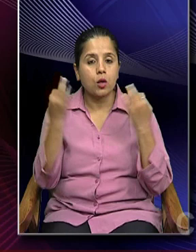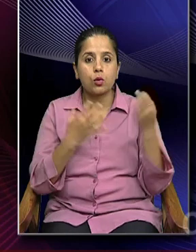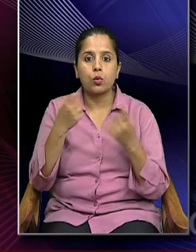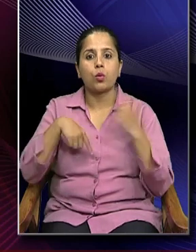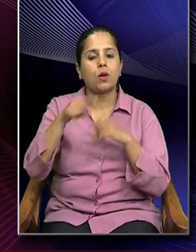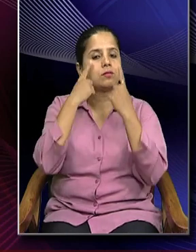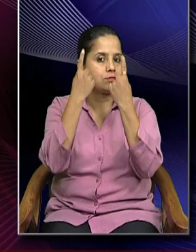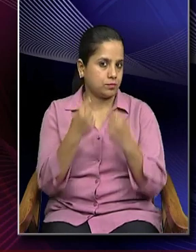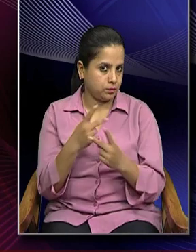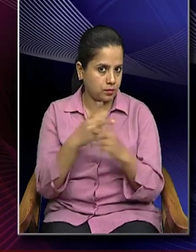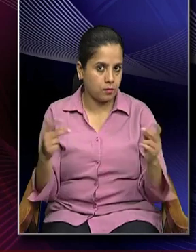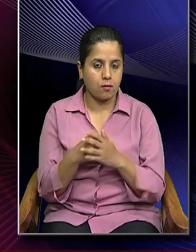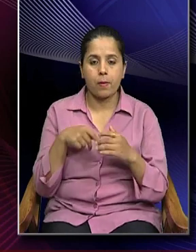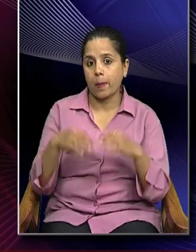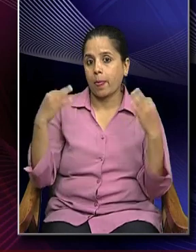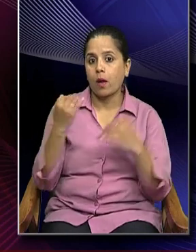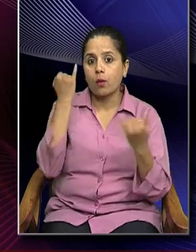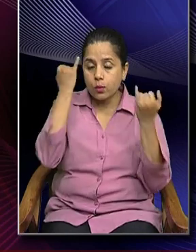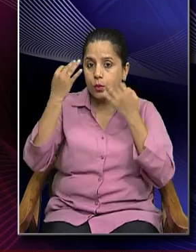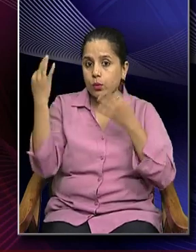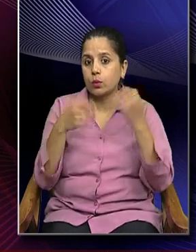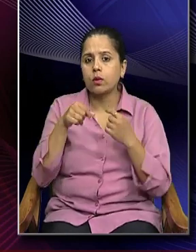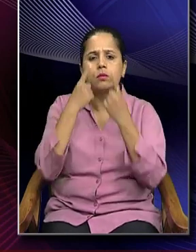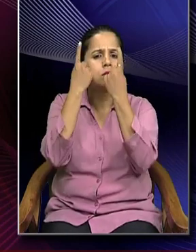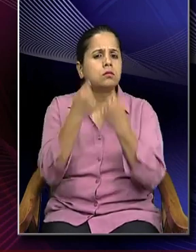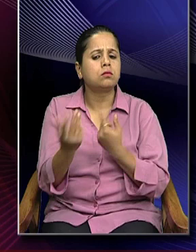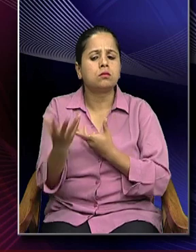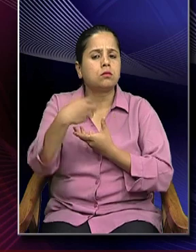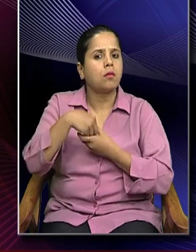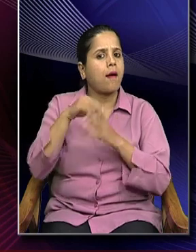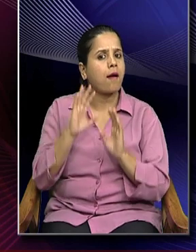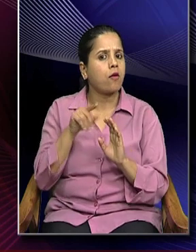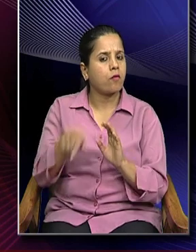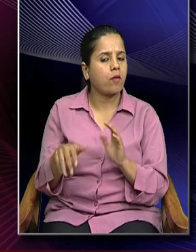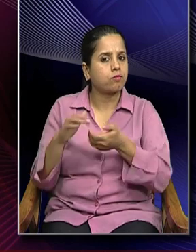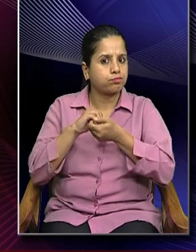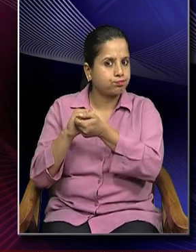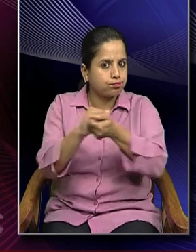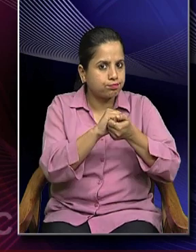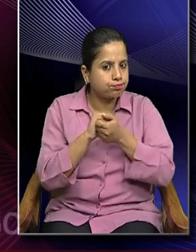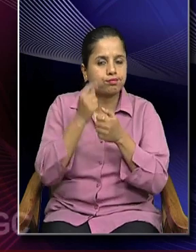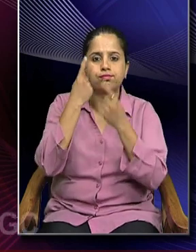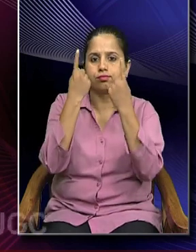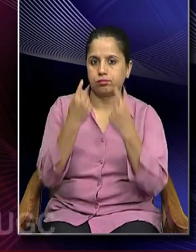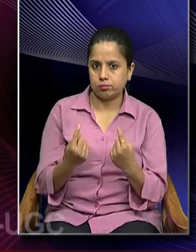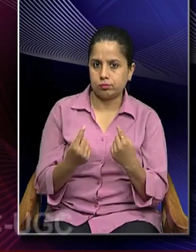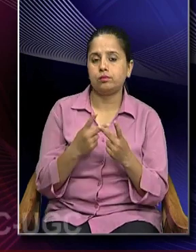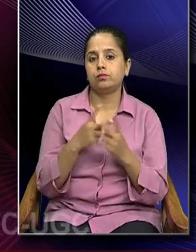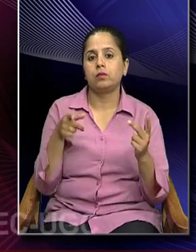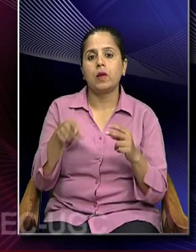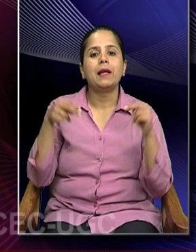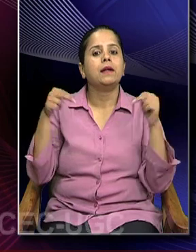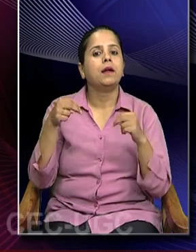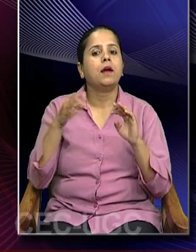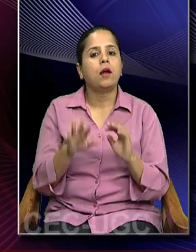assessment. The new innovative assessment incorporates the collaborative assessments which